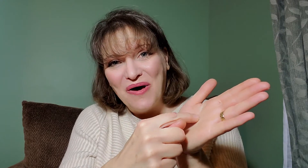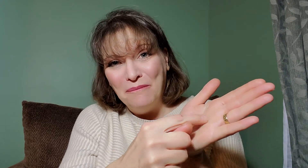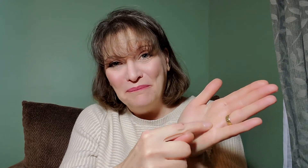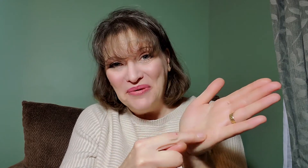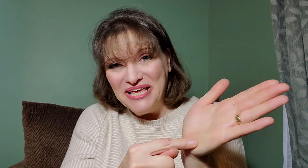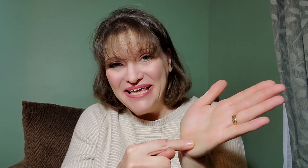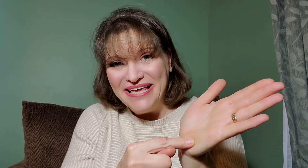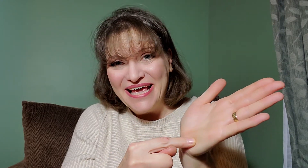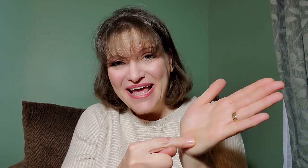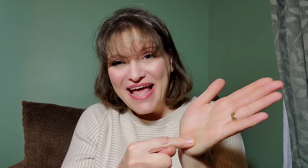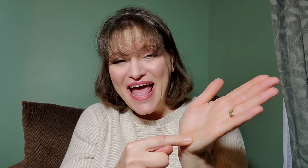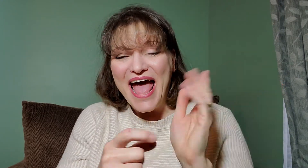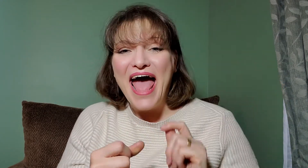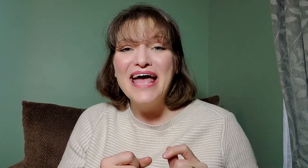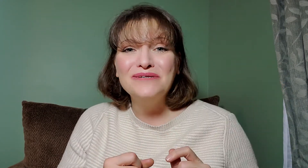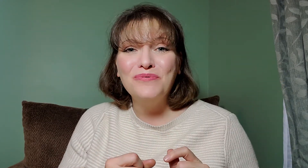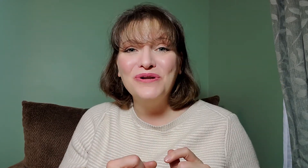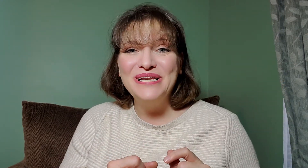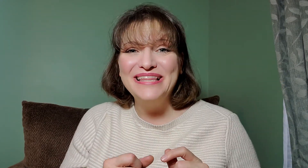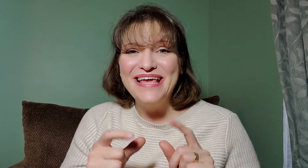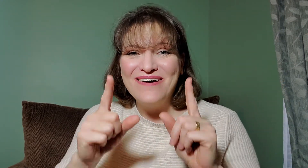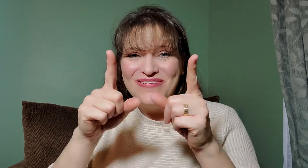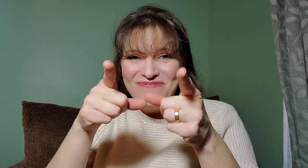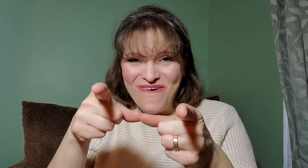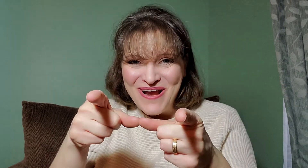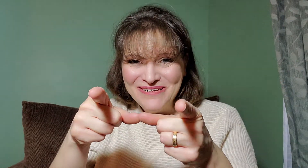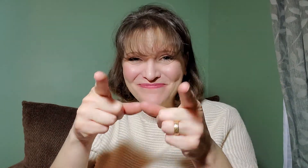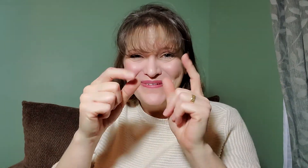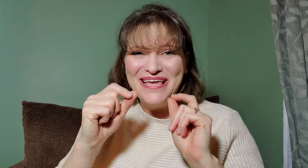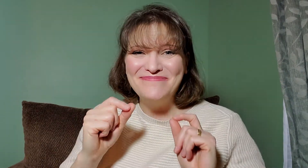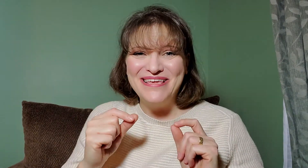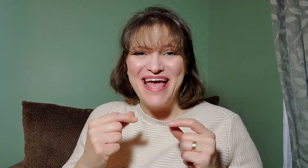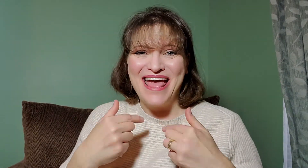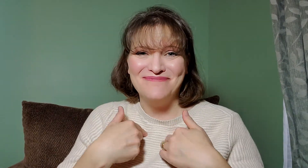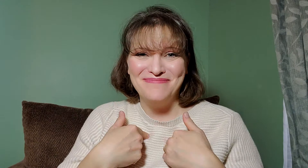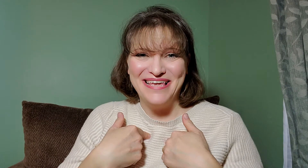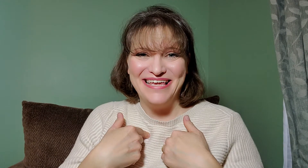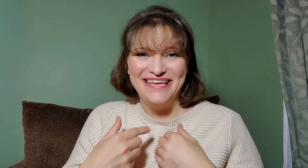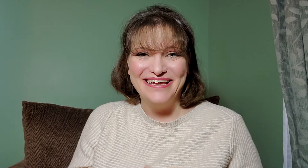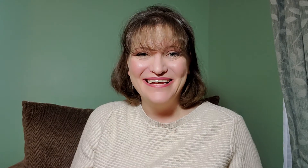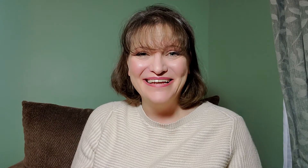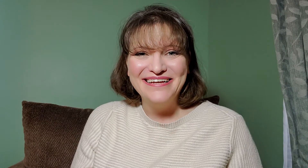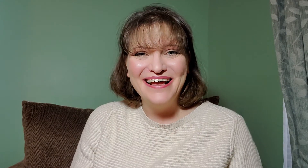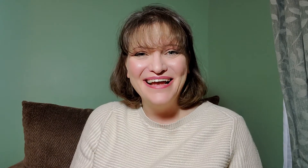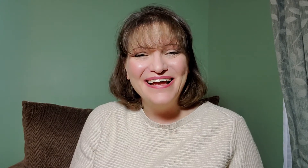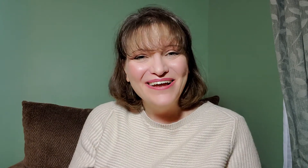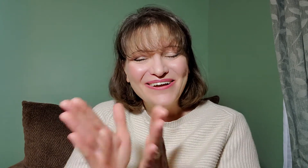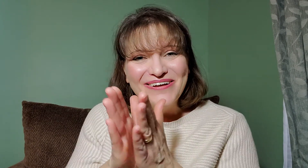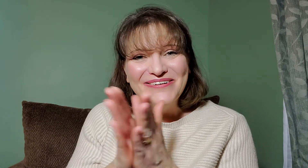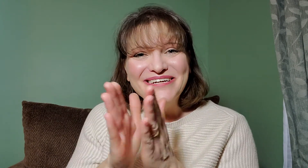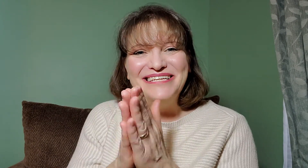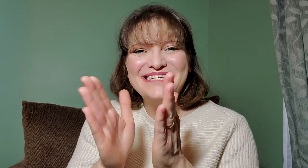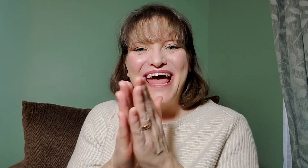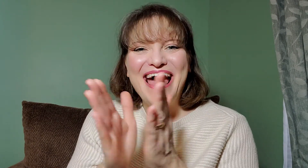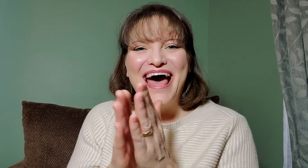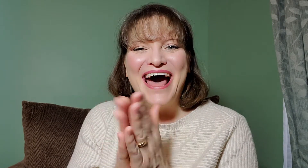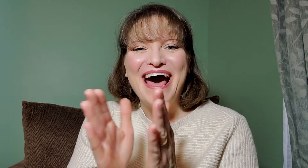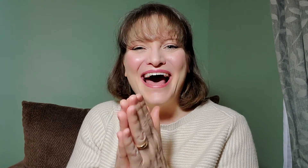B and put it in the oven for Baby and me. Good